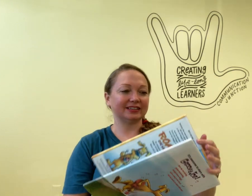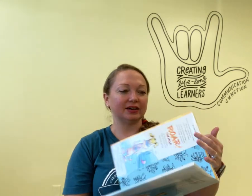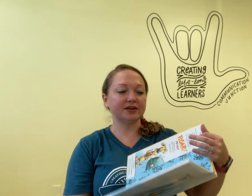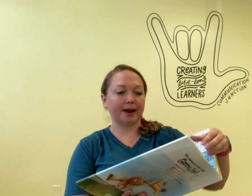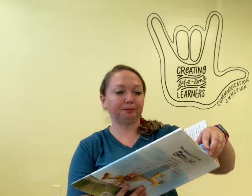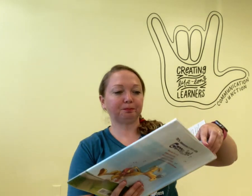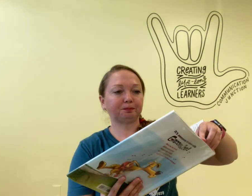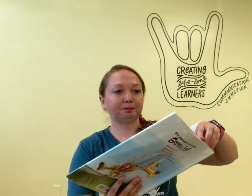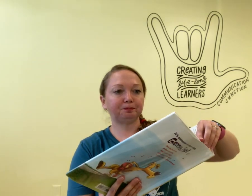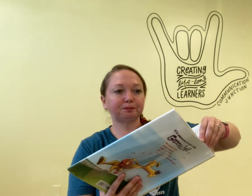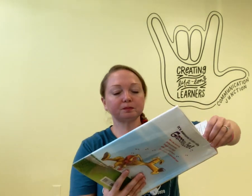Okay.